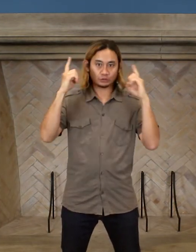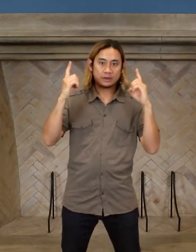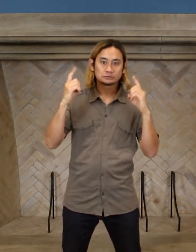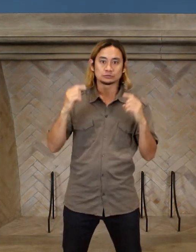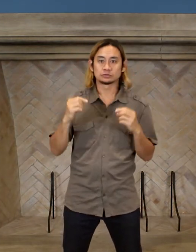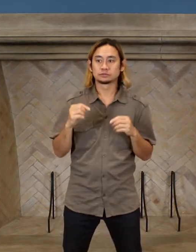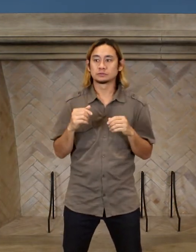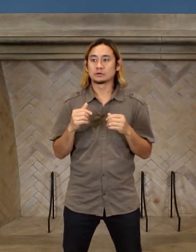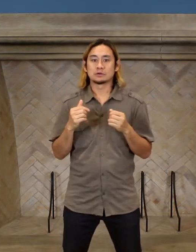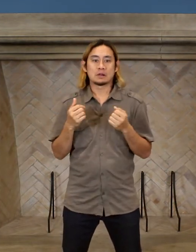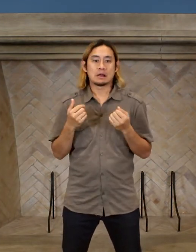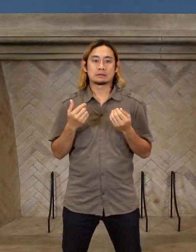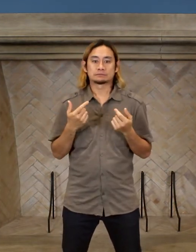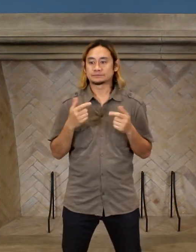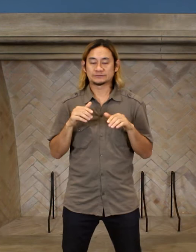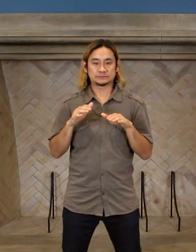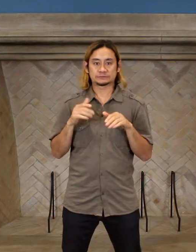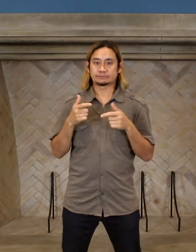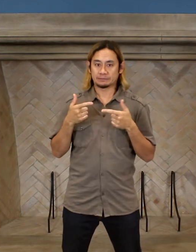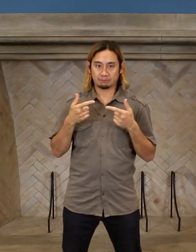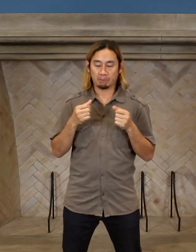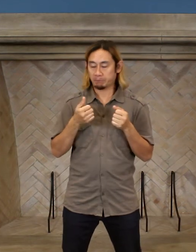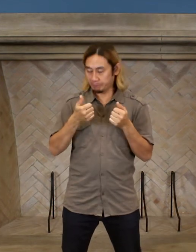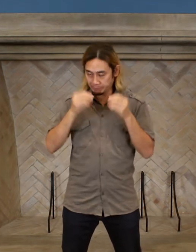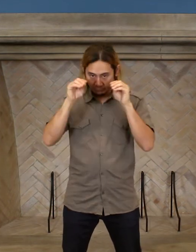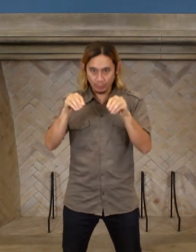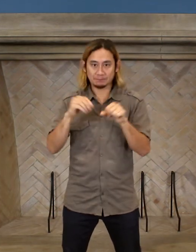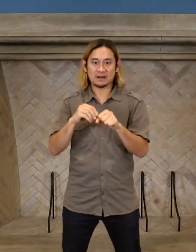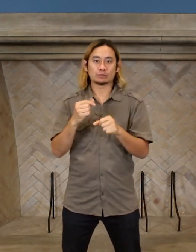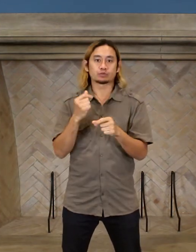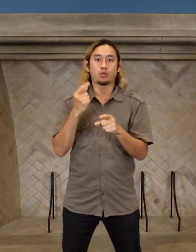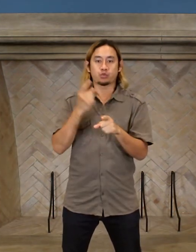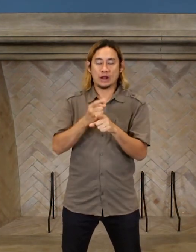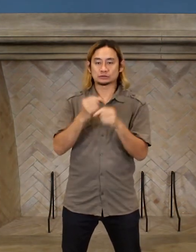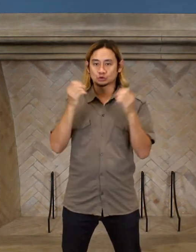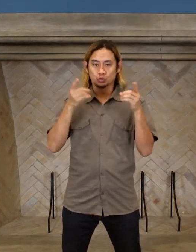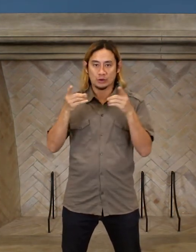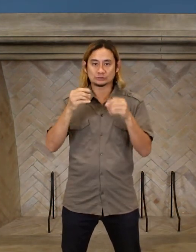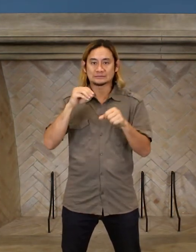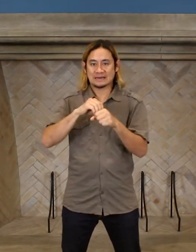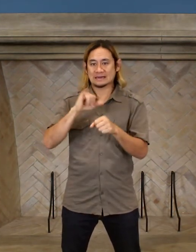they had supported my education and put me in